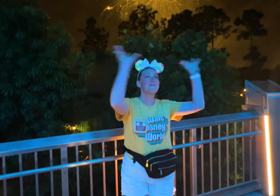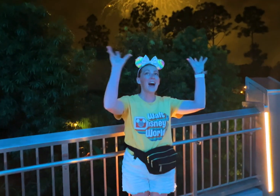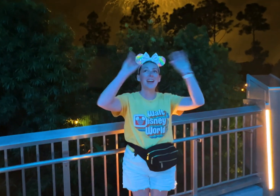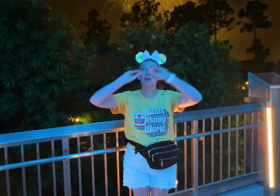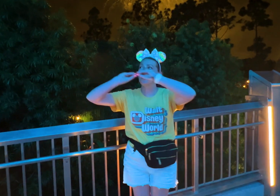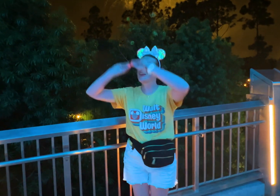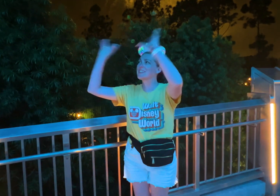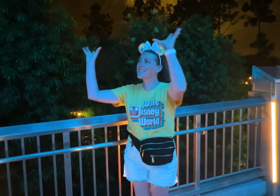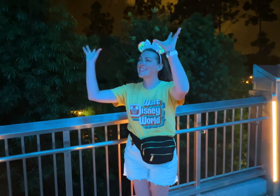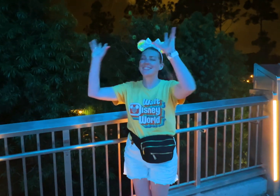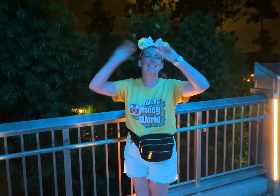Fireworks.